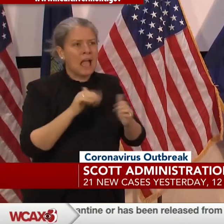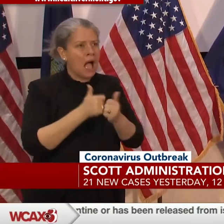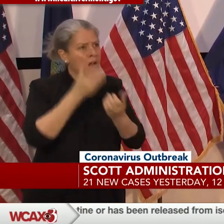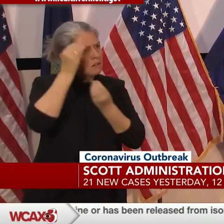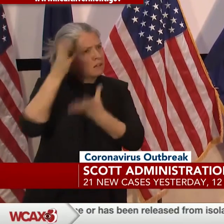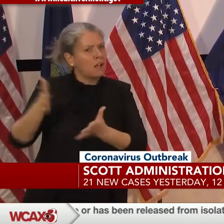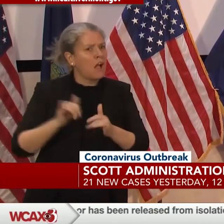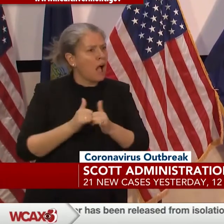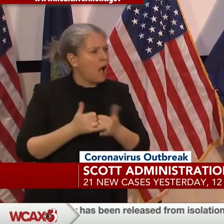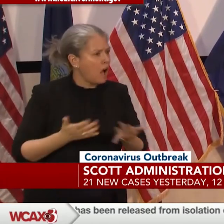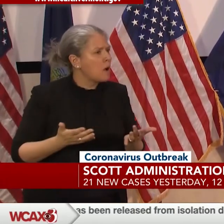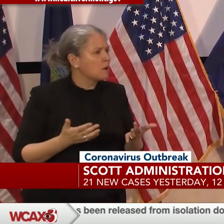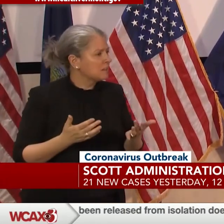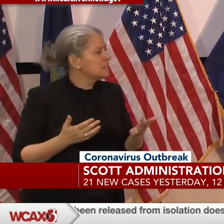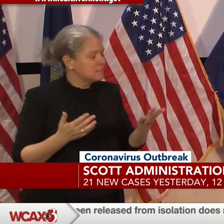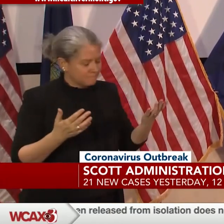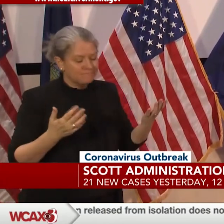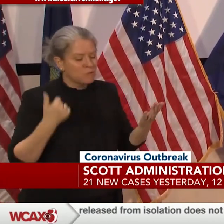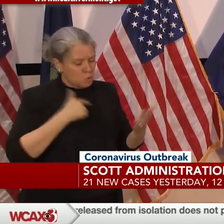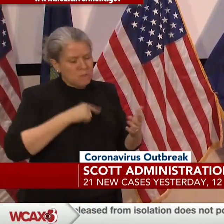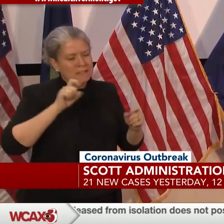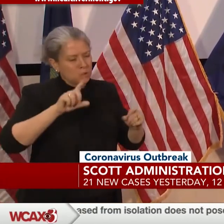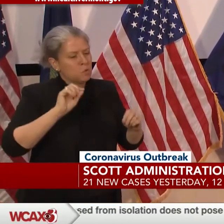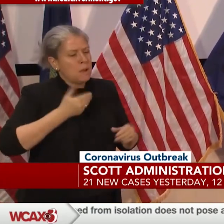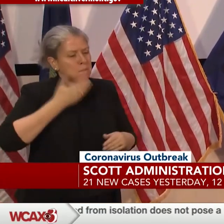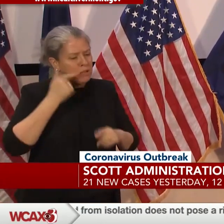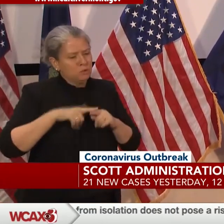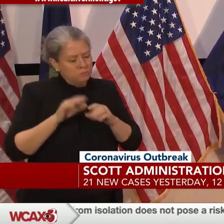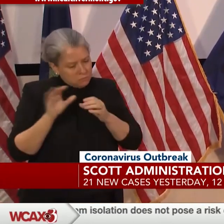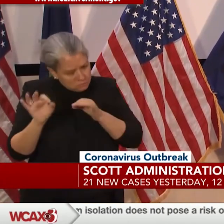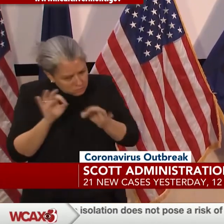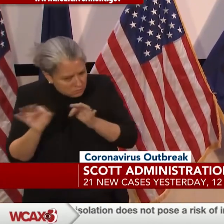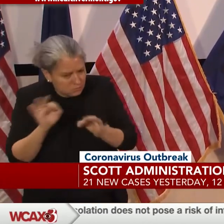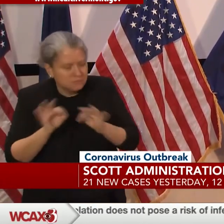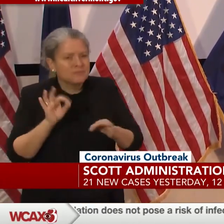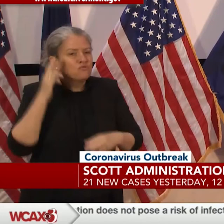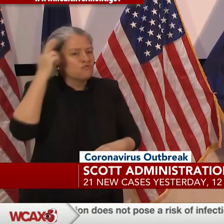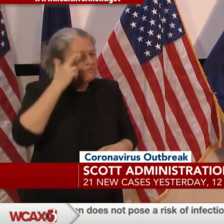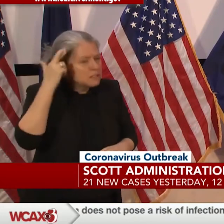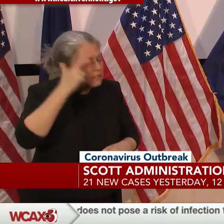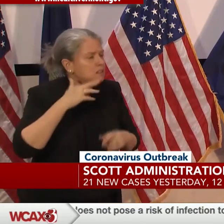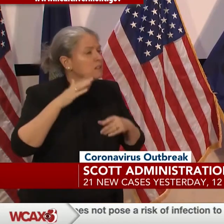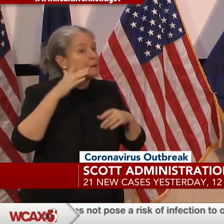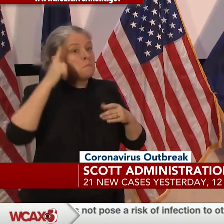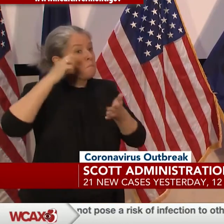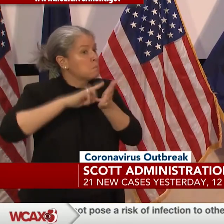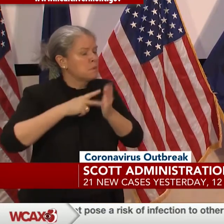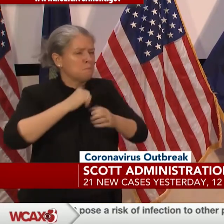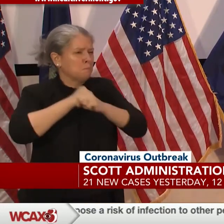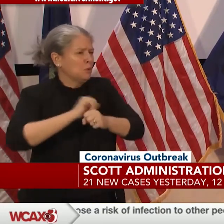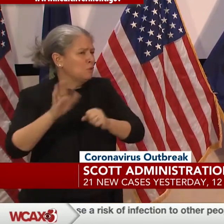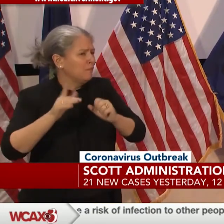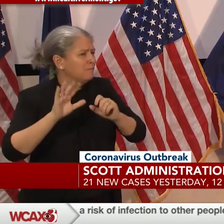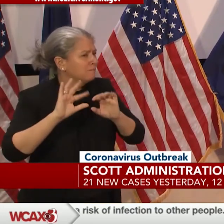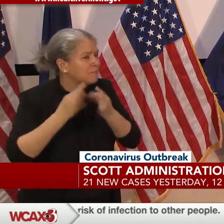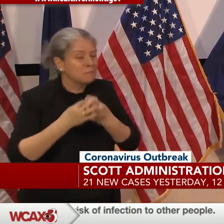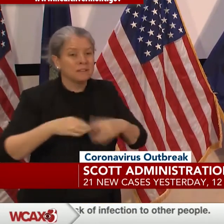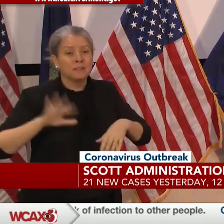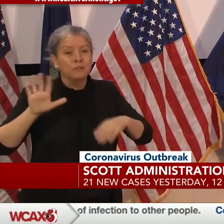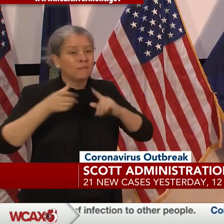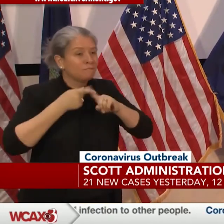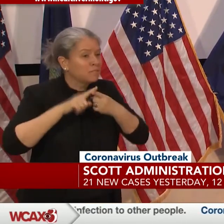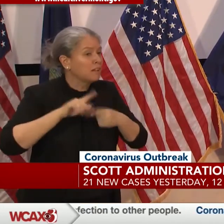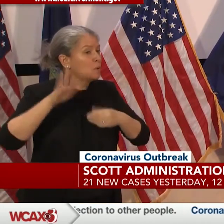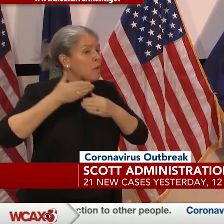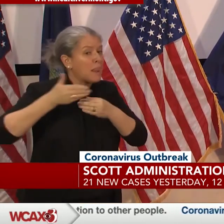and advocate for them to do the right thing, to protect their neighbors, to protect their friends, to protect their family